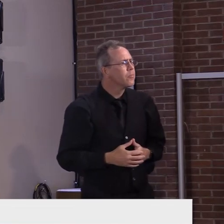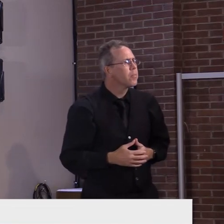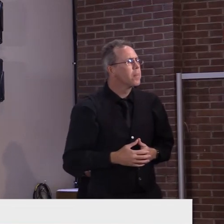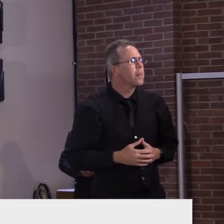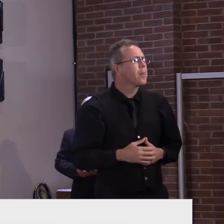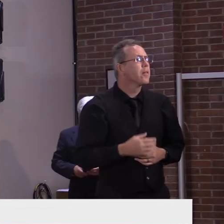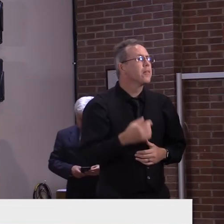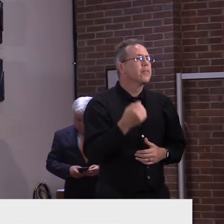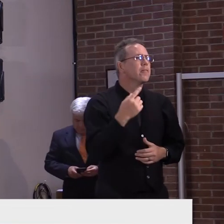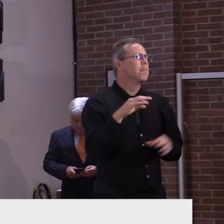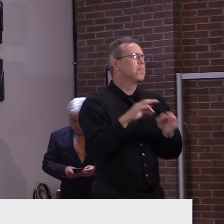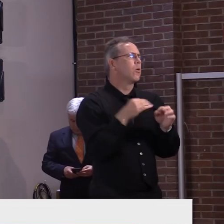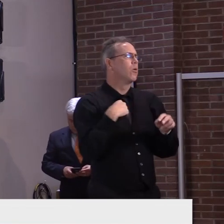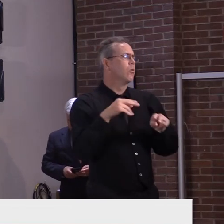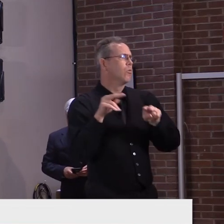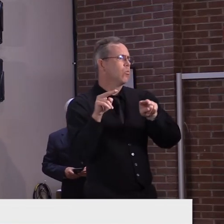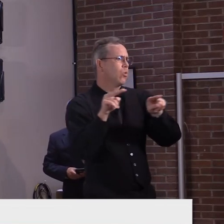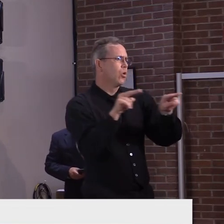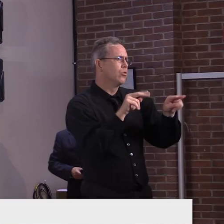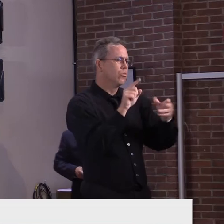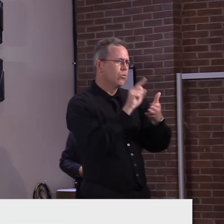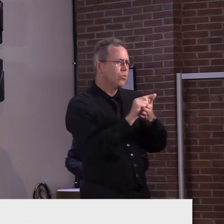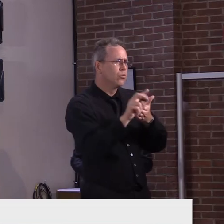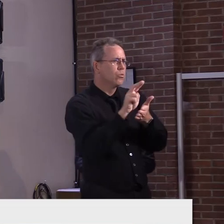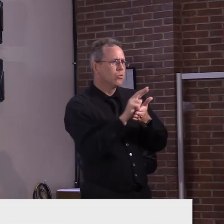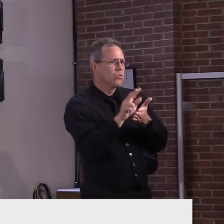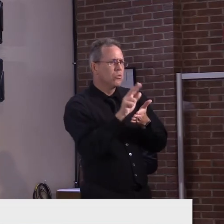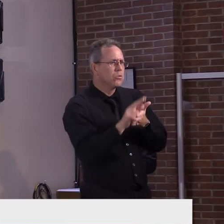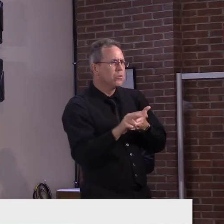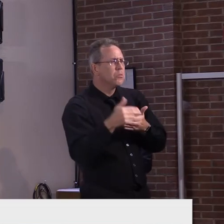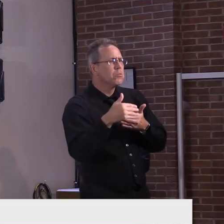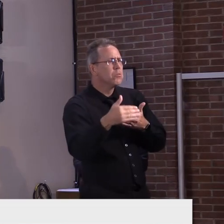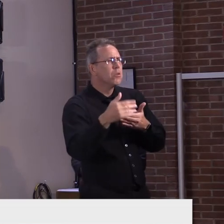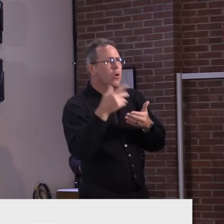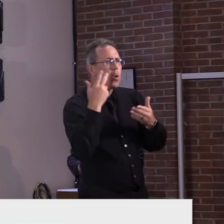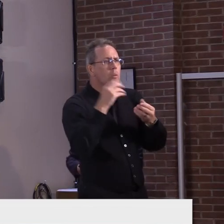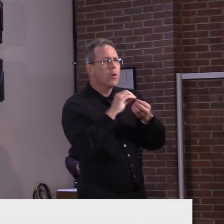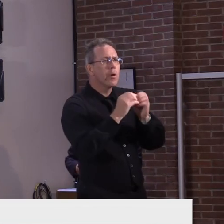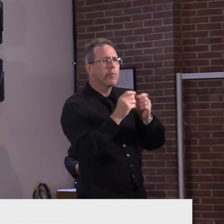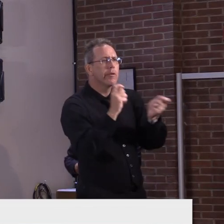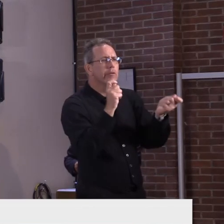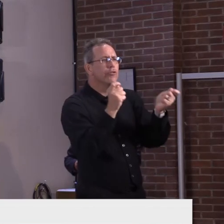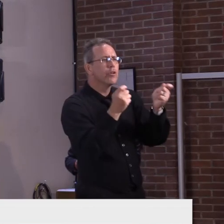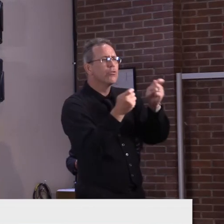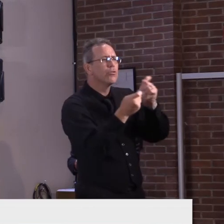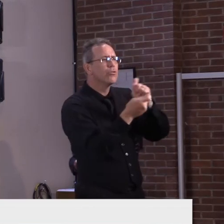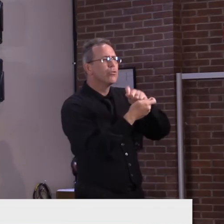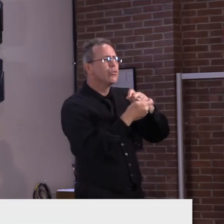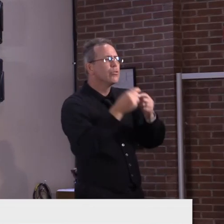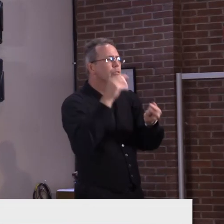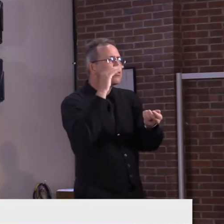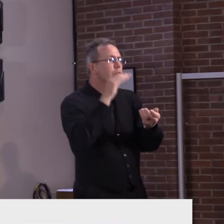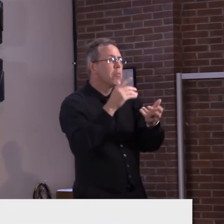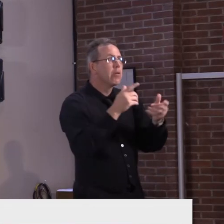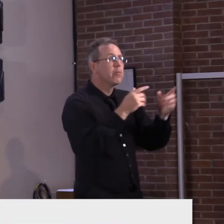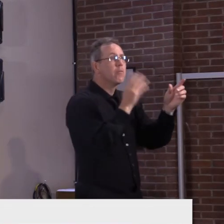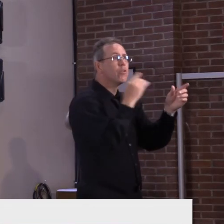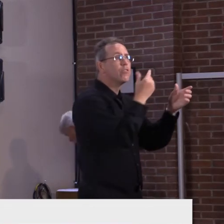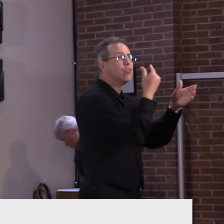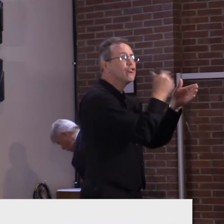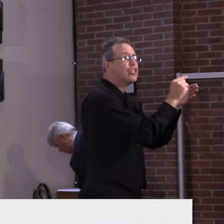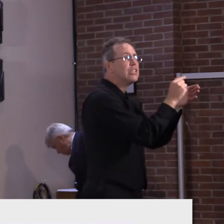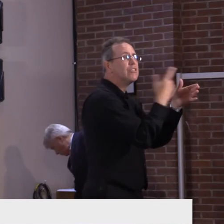months, we get down to those colors and nothing else happens because of worldwide action or anything, and we're able